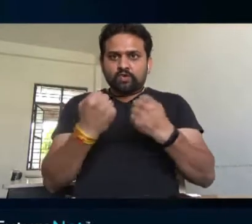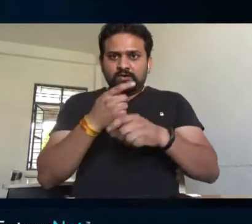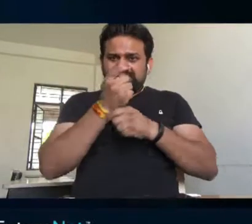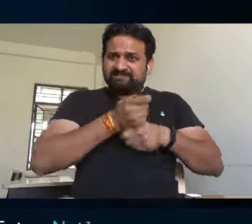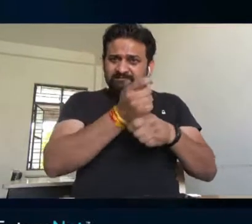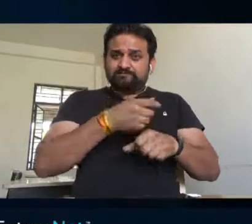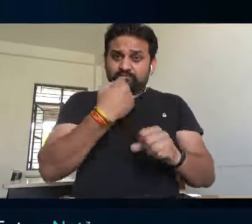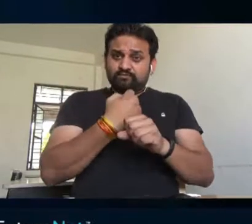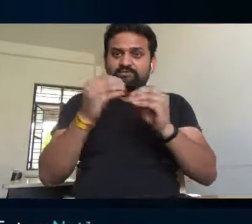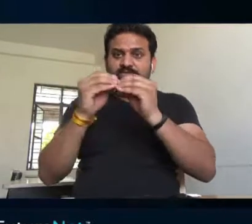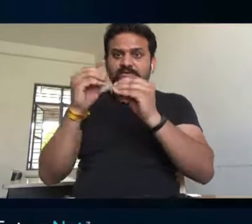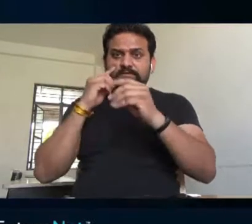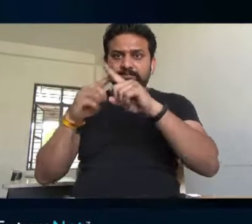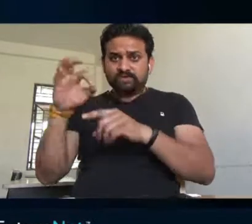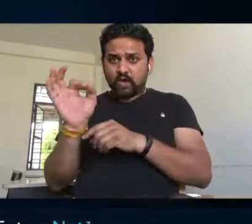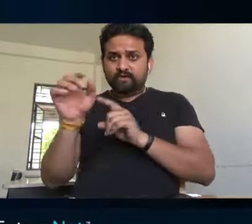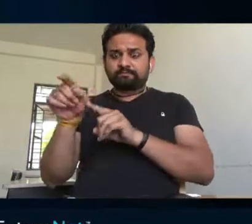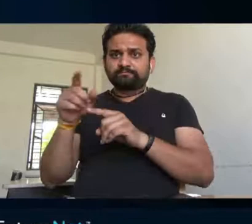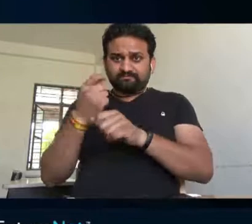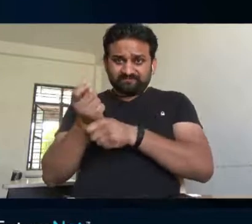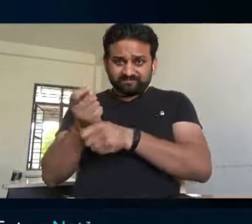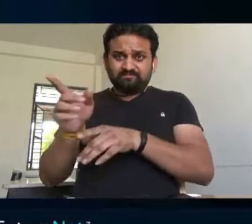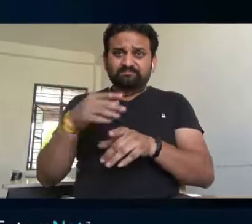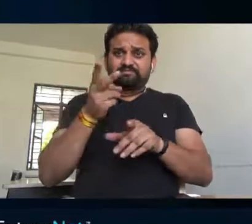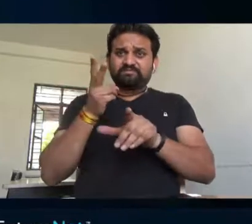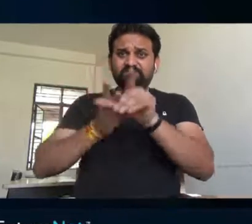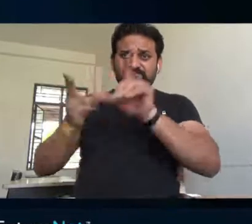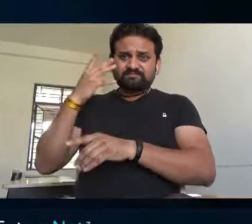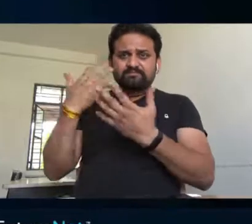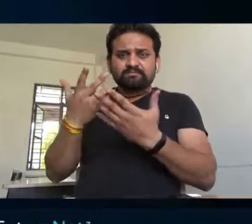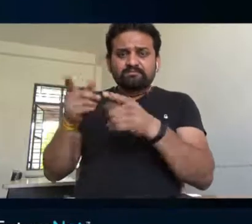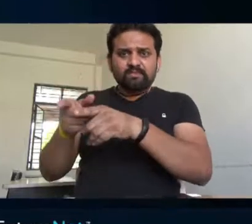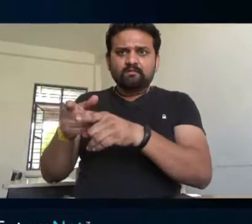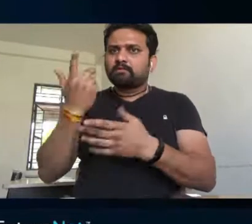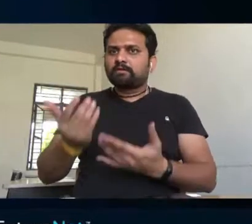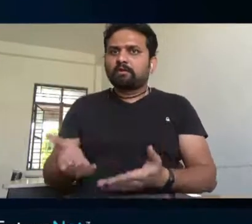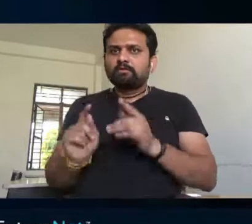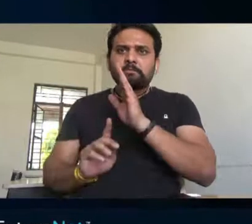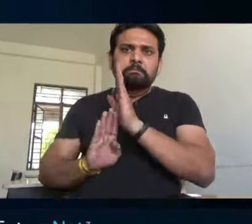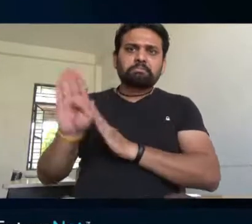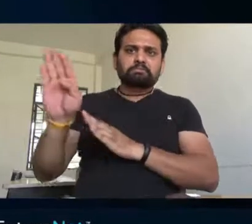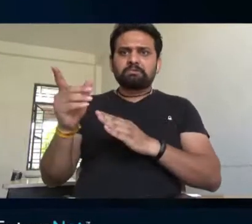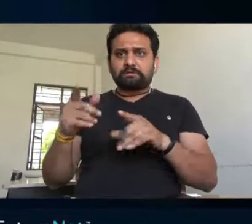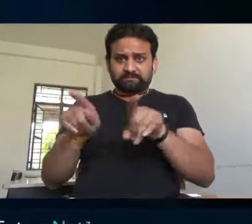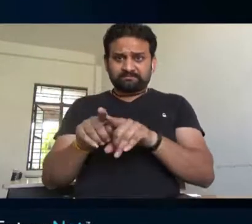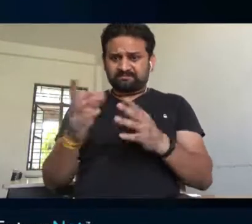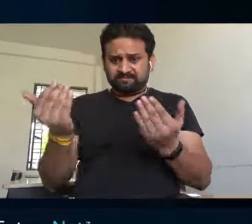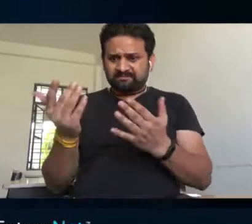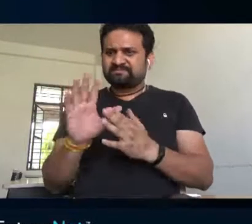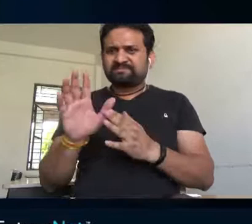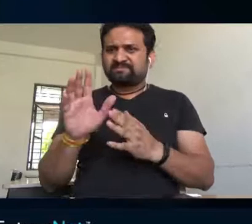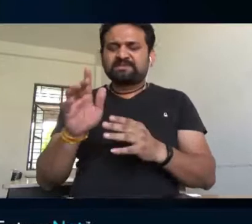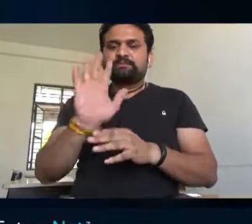when you calculate with the price from today, that is not clever. That will be the same when you need